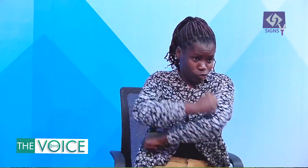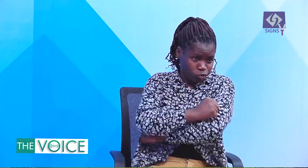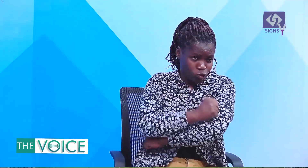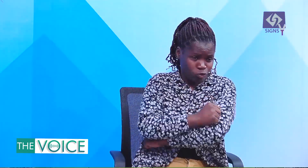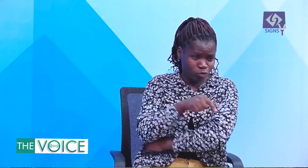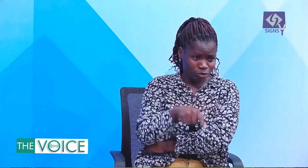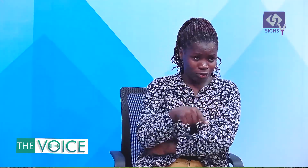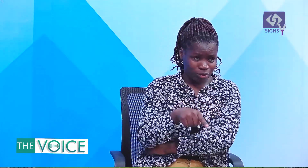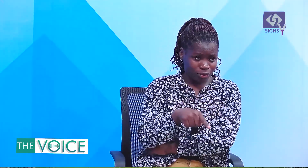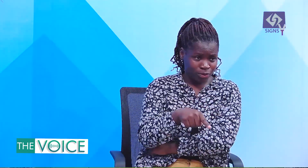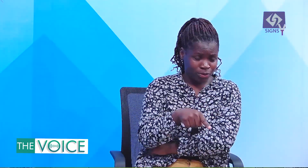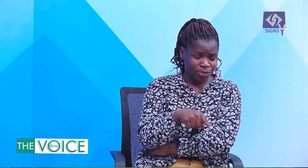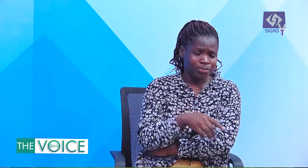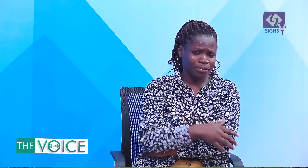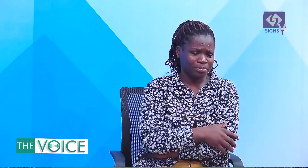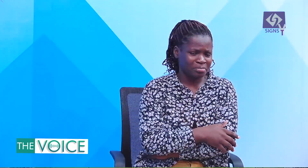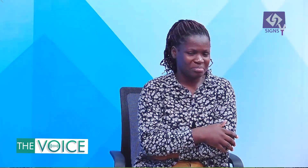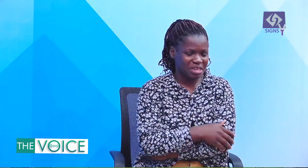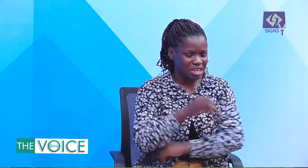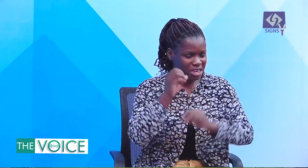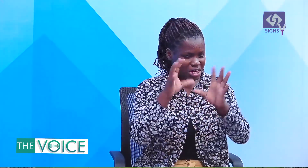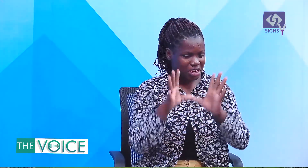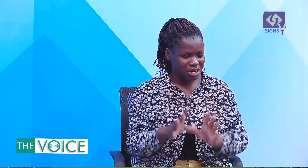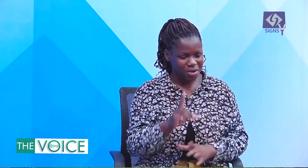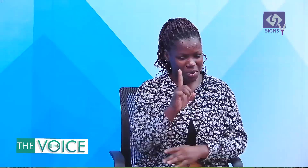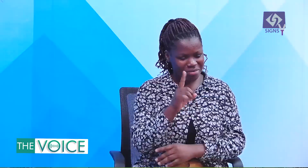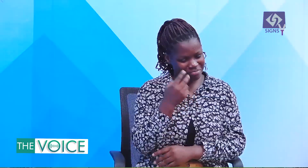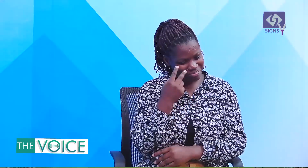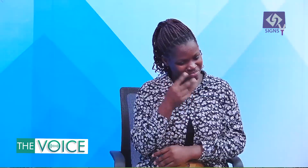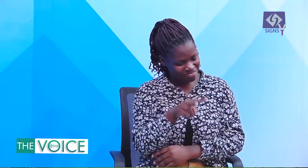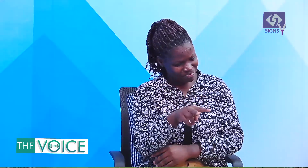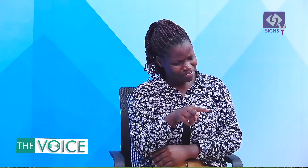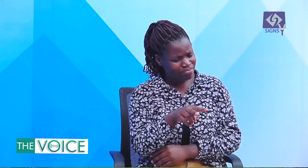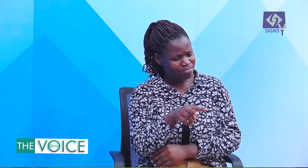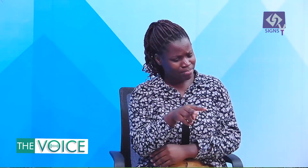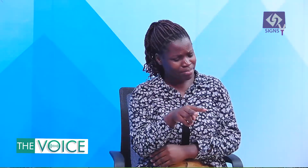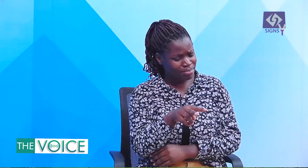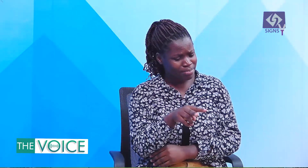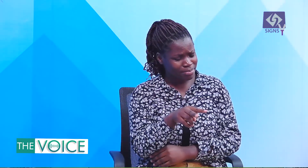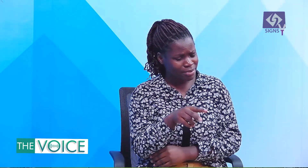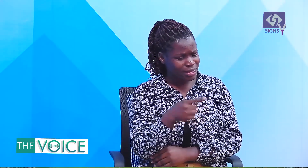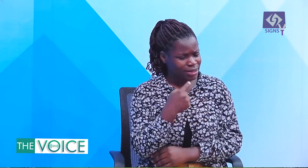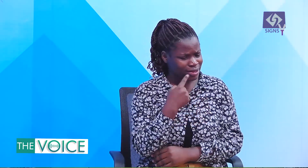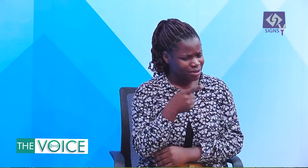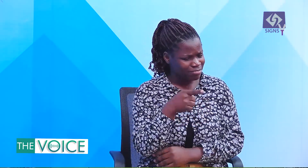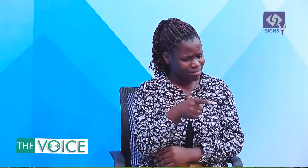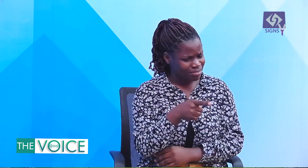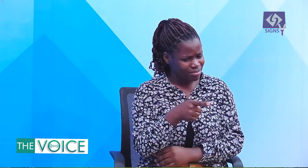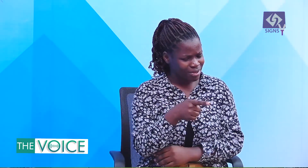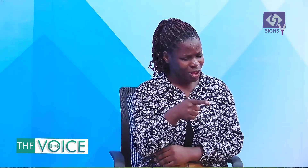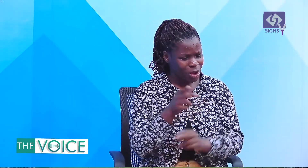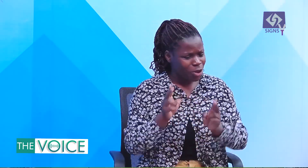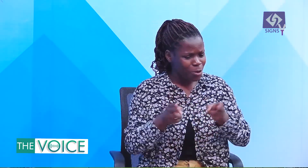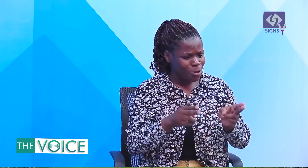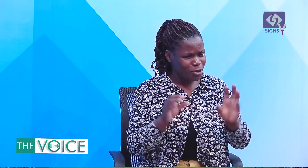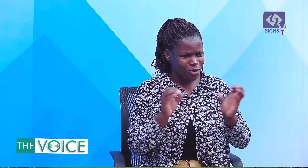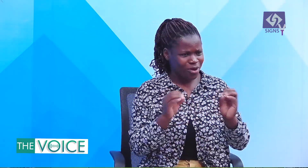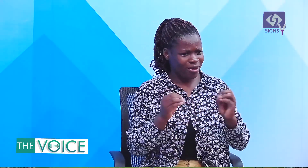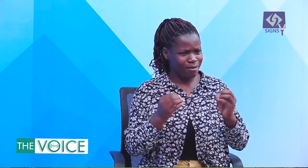at that time I was studying in a hearing school. And one of the teachers started to notice that